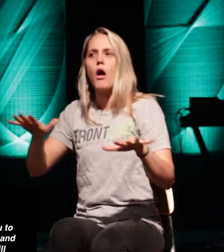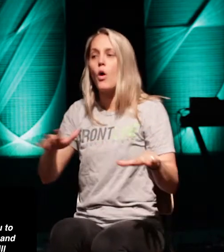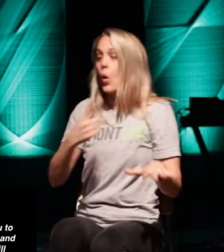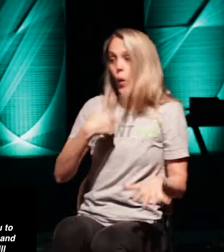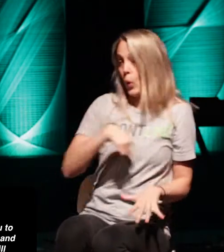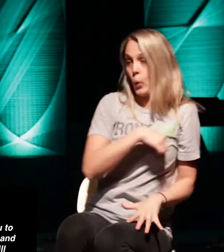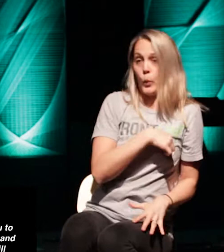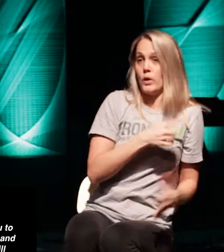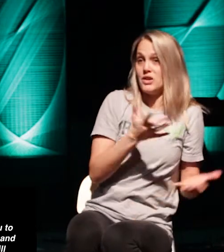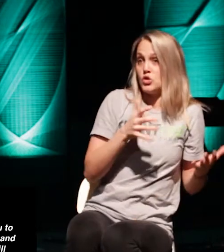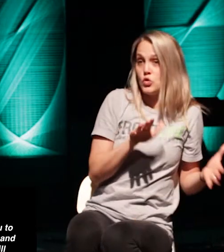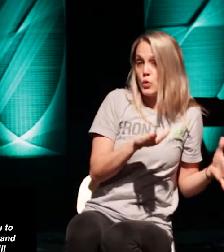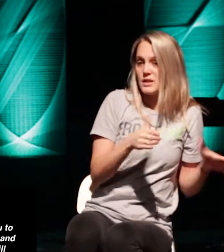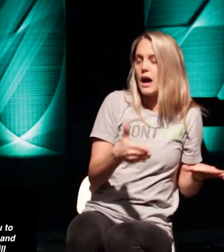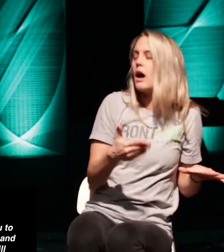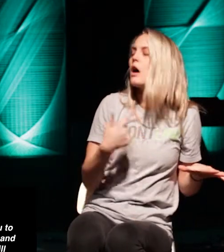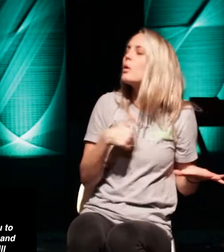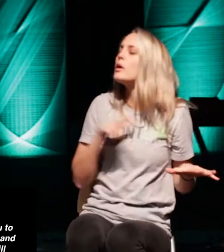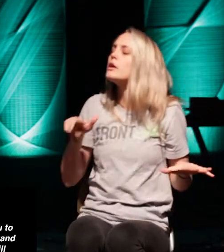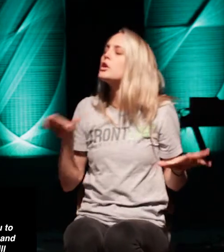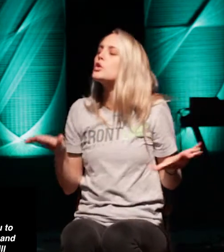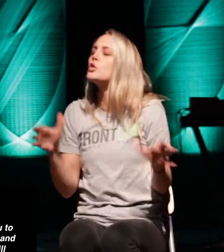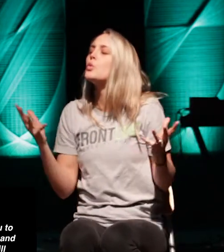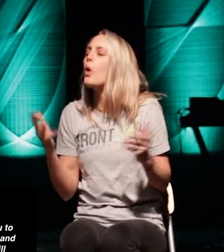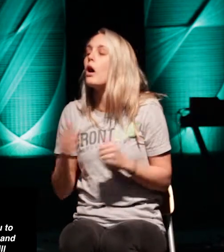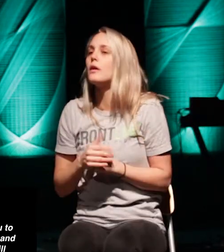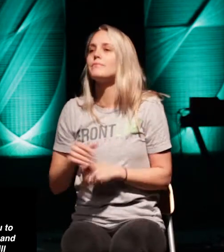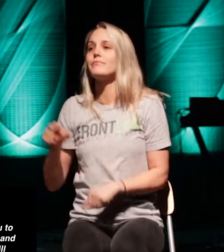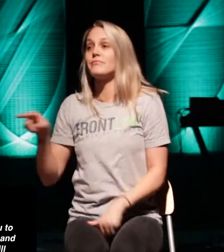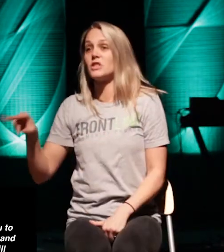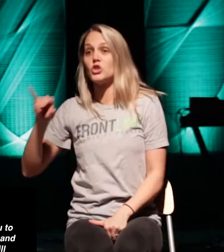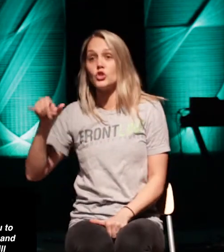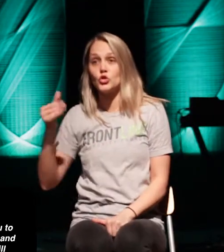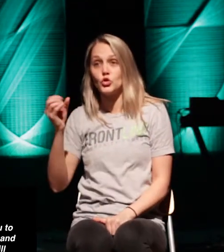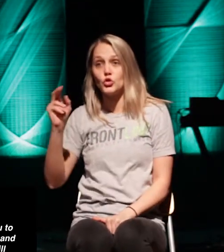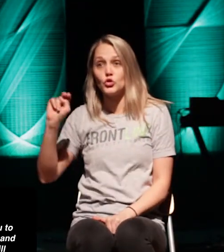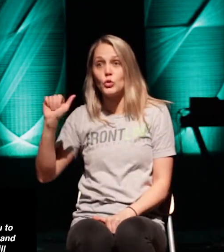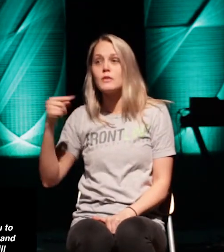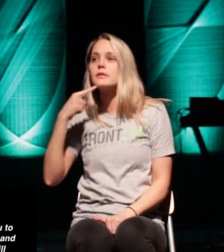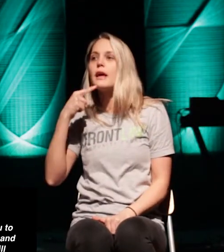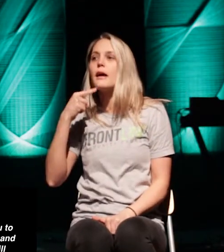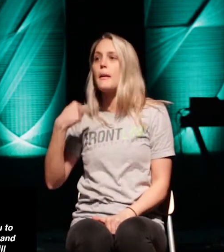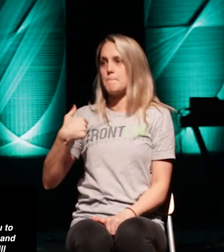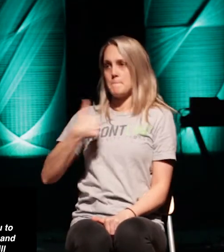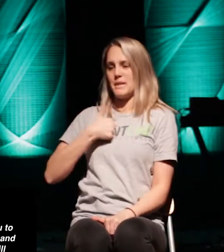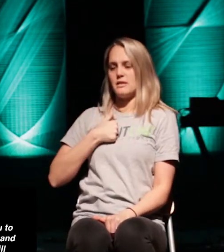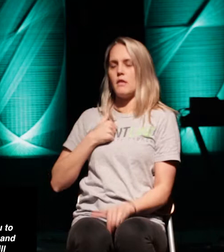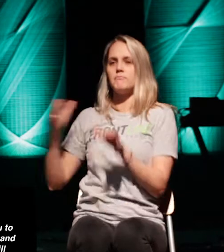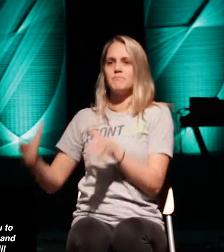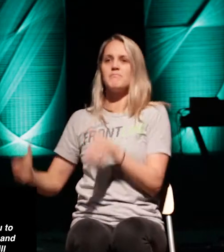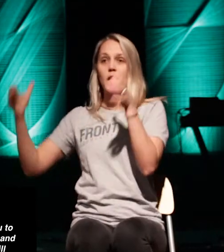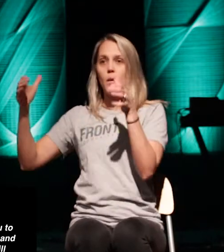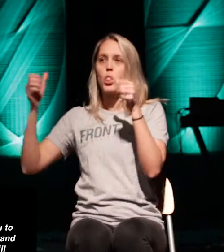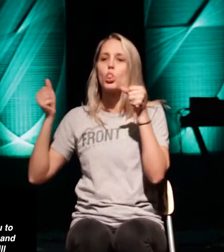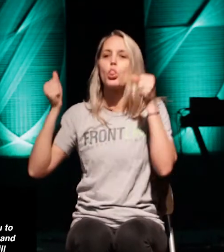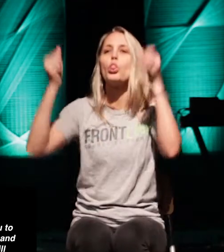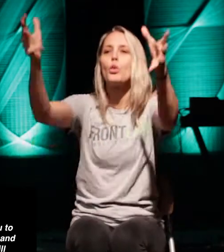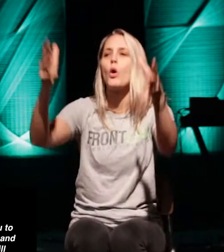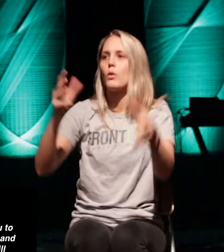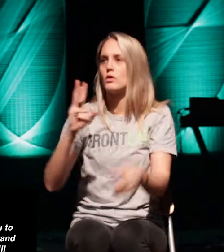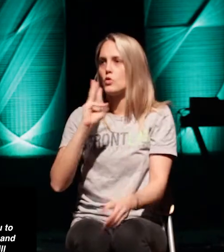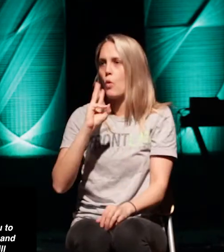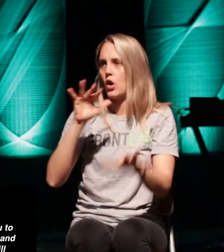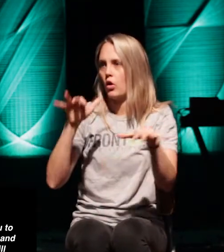have to do to make this right? Jonah says, pick me up and throw me into the sea. He replied, and it will become calm.